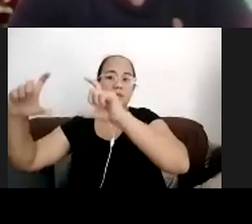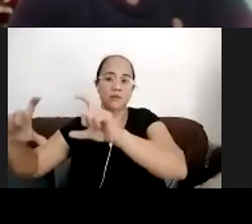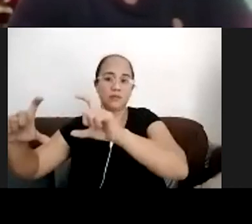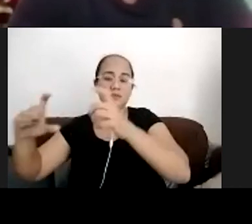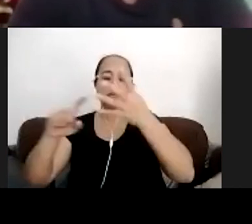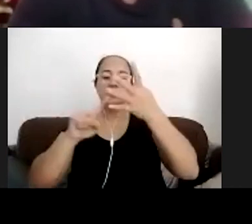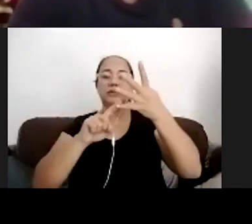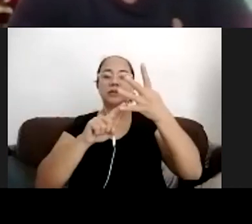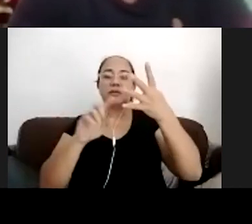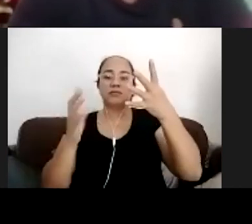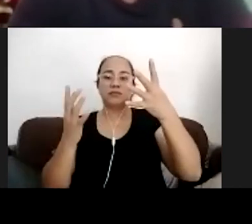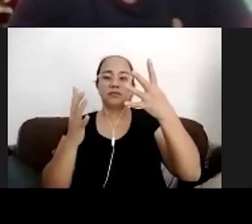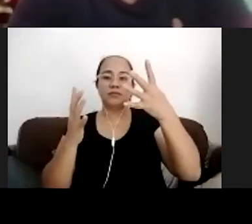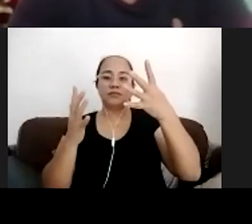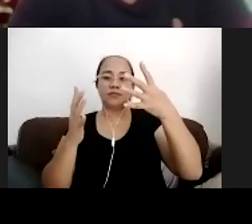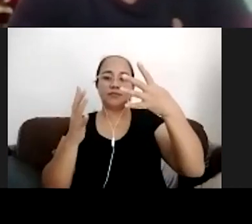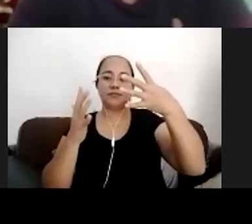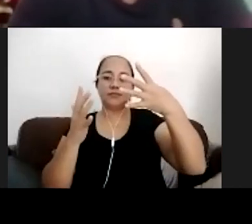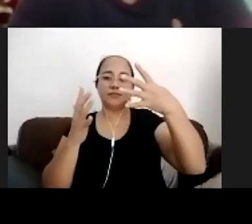D, none of the above.